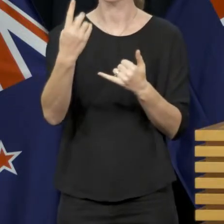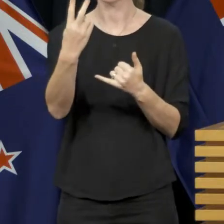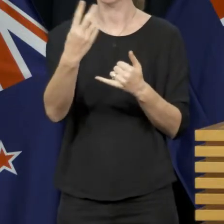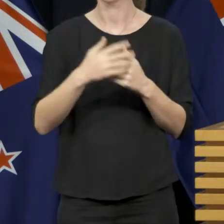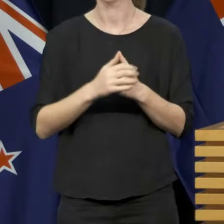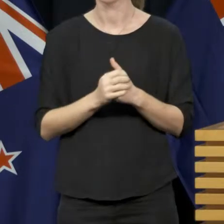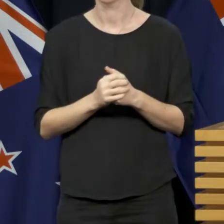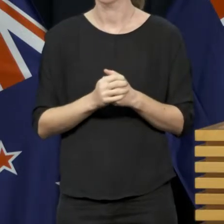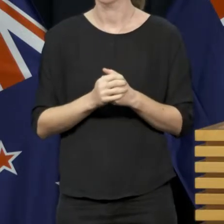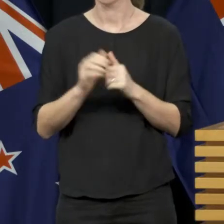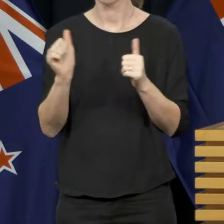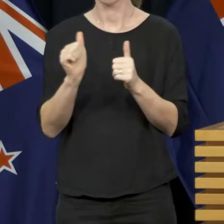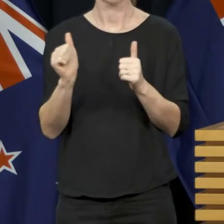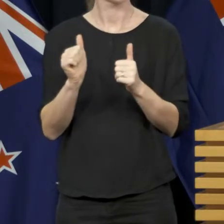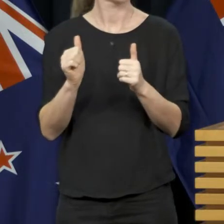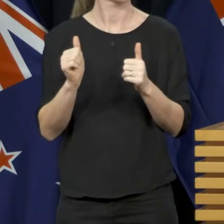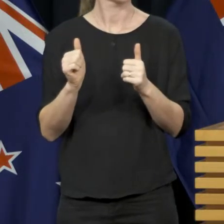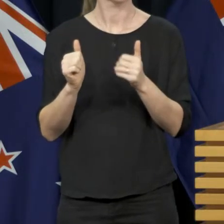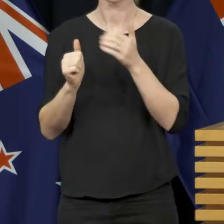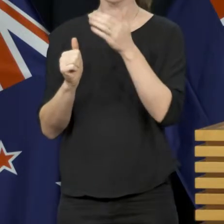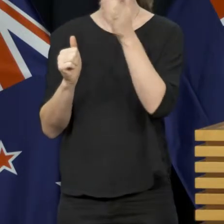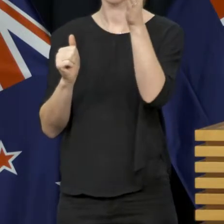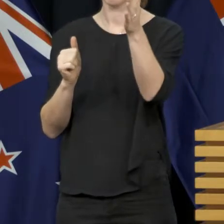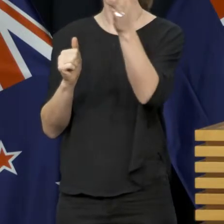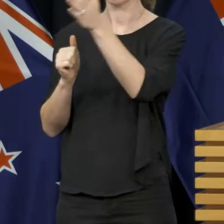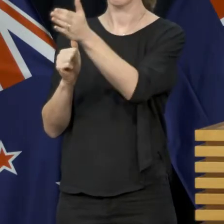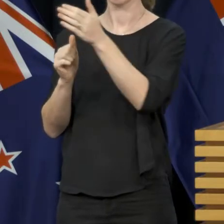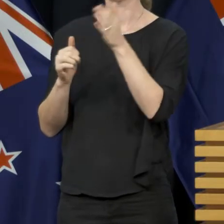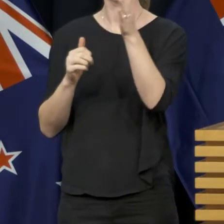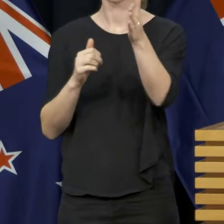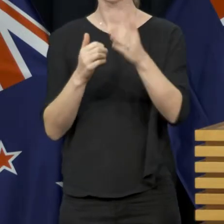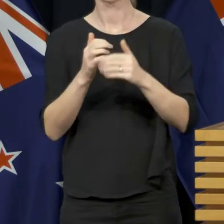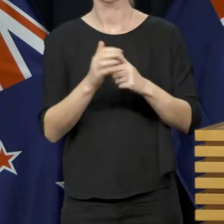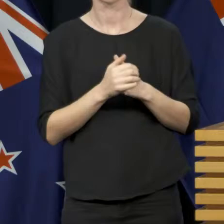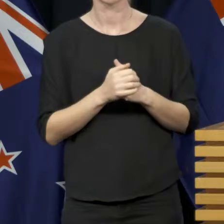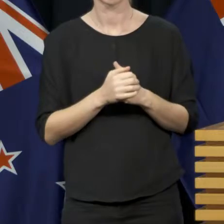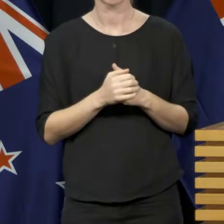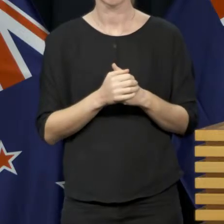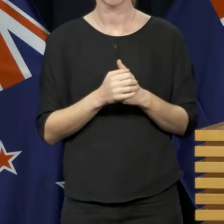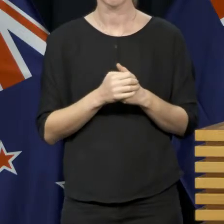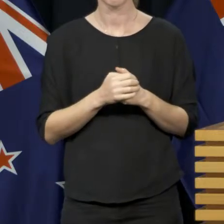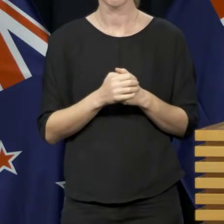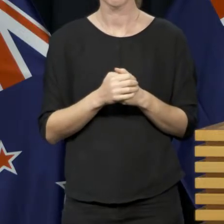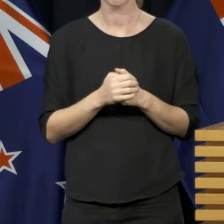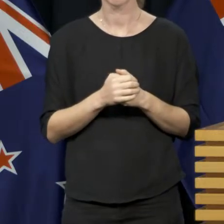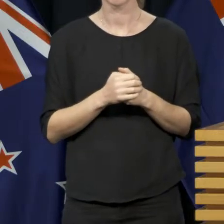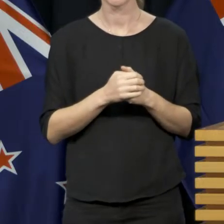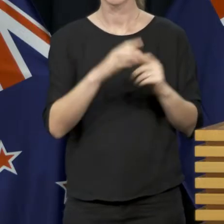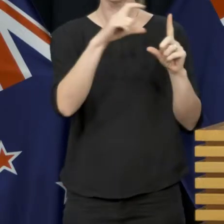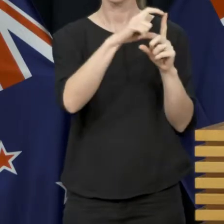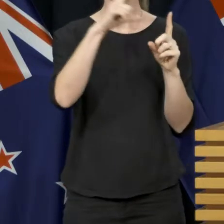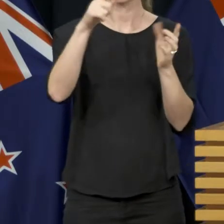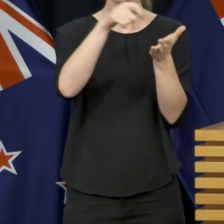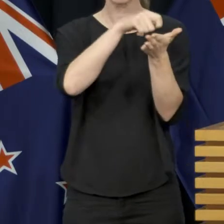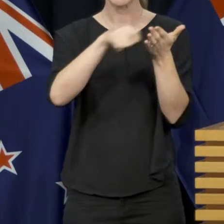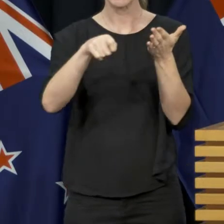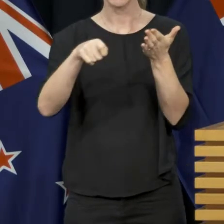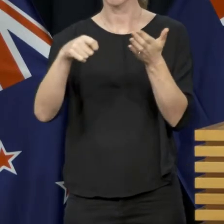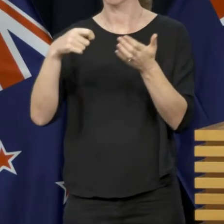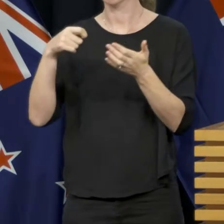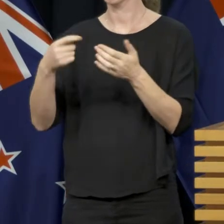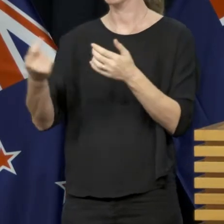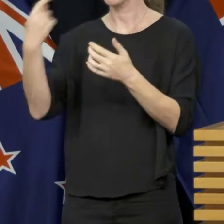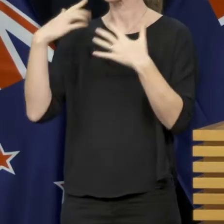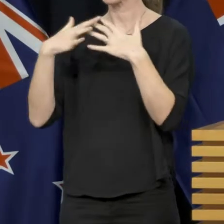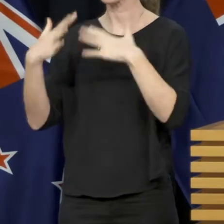of questions. I'll finish with, I'll take Tova and Jackson. Prime Minister, how much of a factor in David Clark's resignation was the public backlash